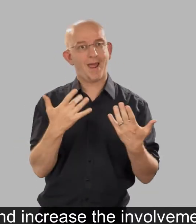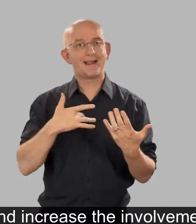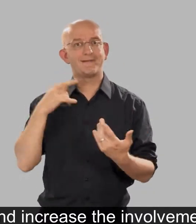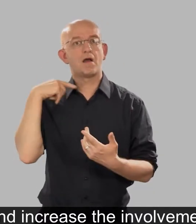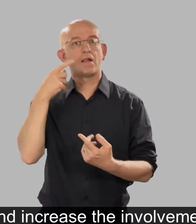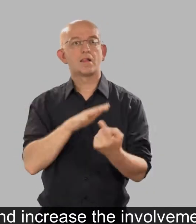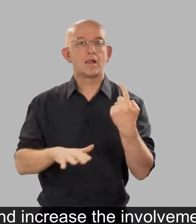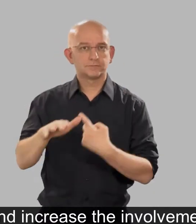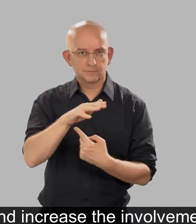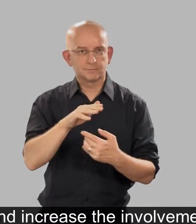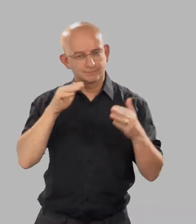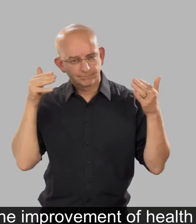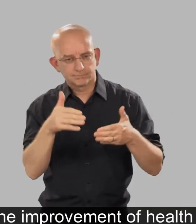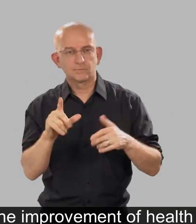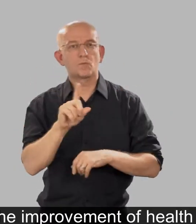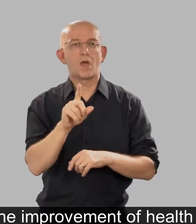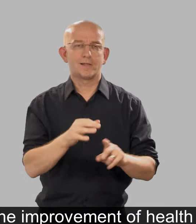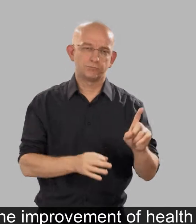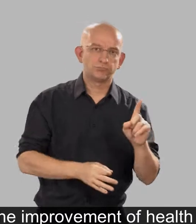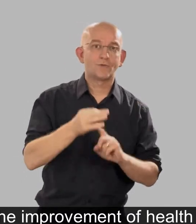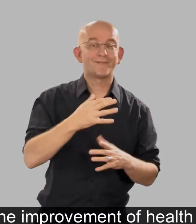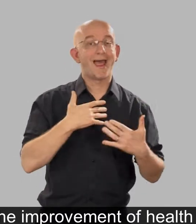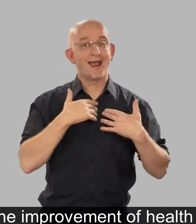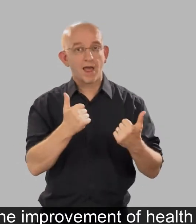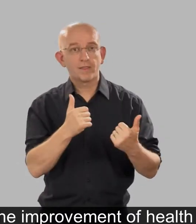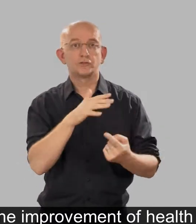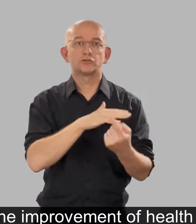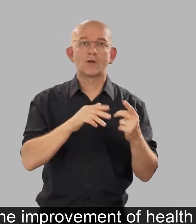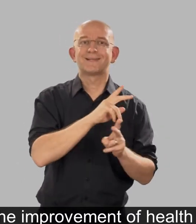in the improvement of health and social care services in the capital.